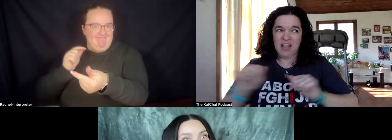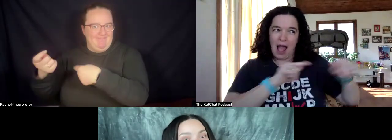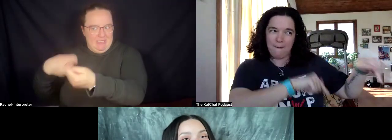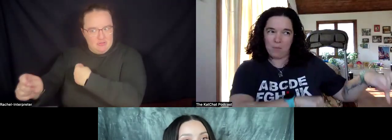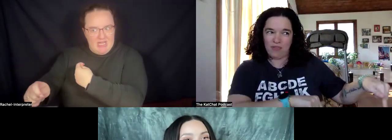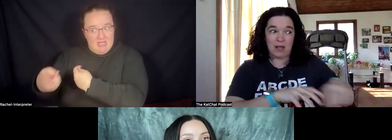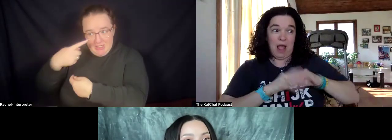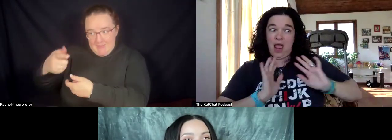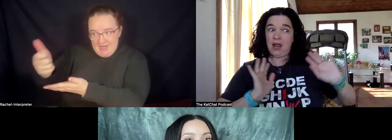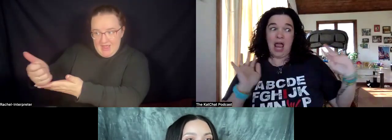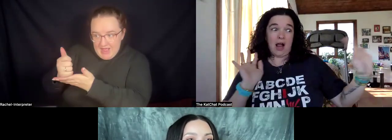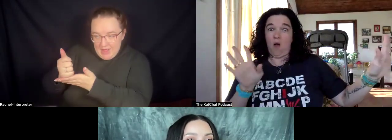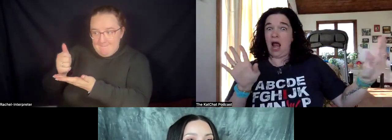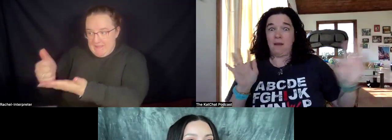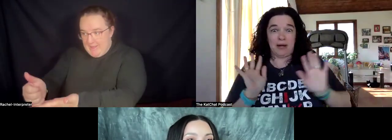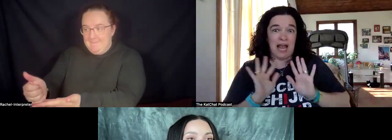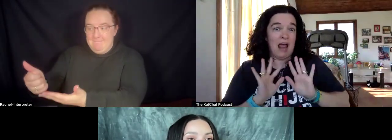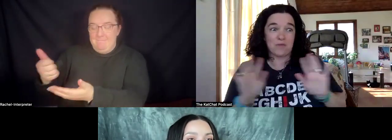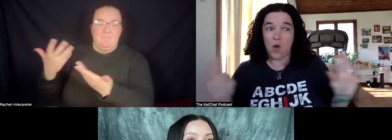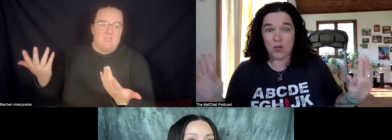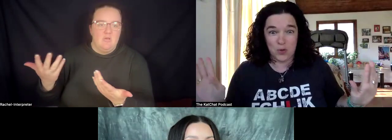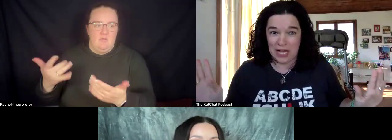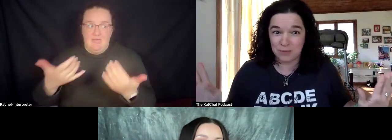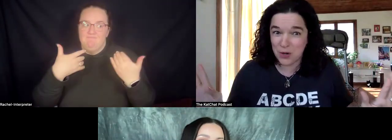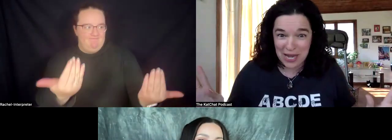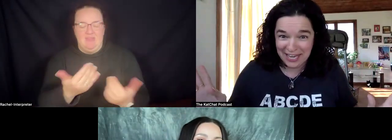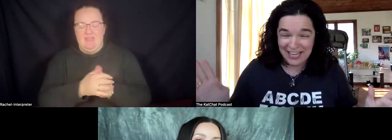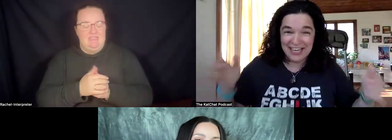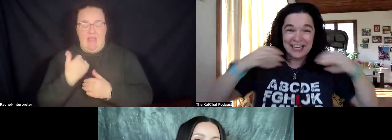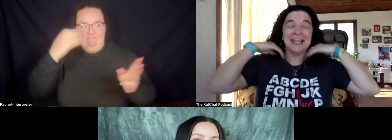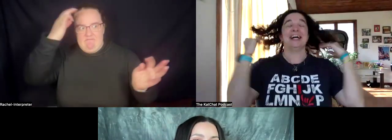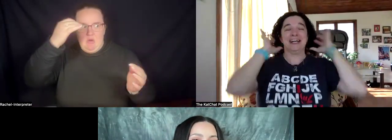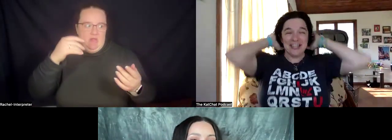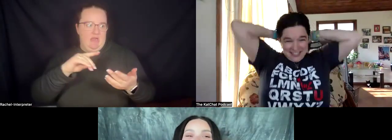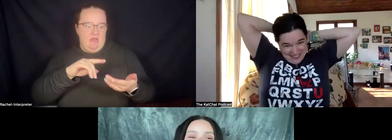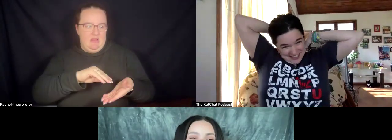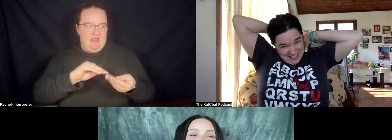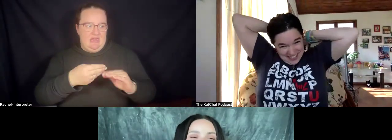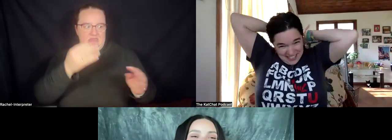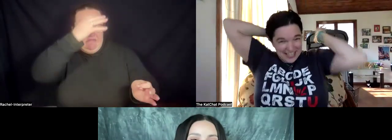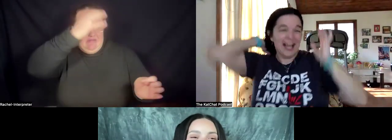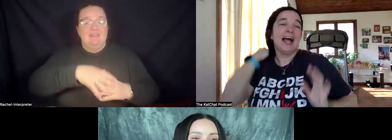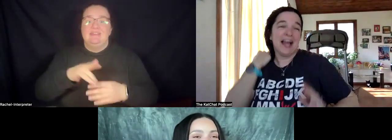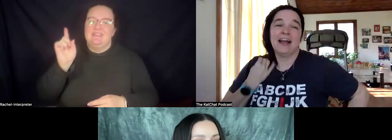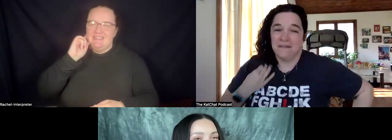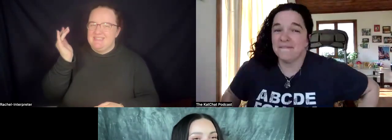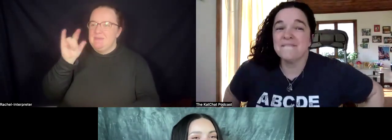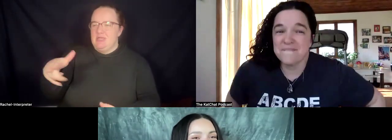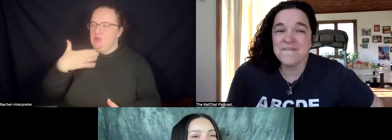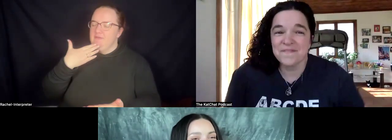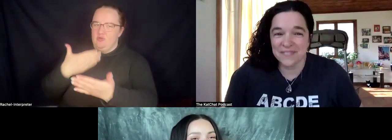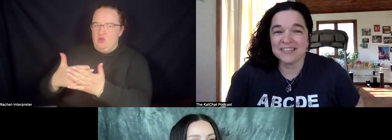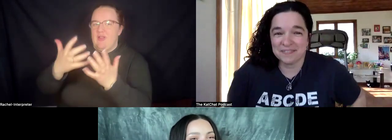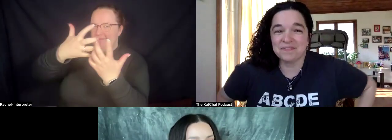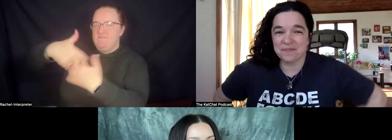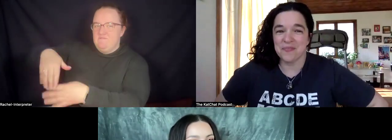him with this? I help him with it. I'm like, yeah, go ahead because I have no clue what I'm doing. Sounds like you've got it down packed though. You've